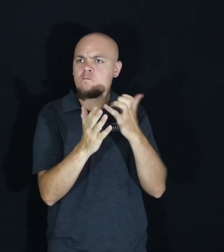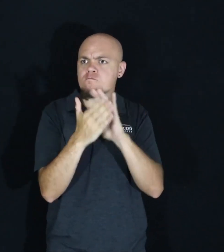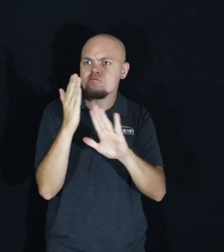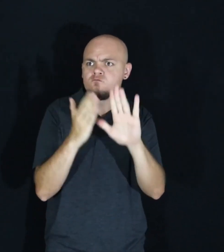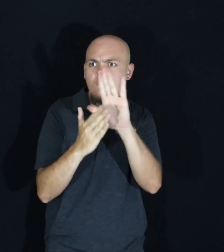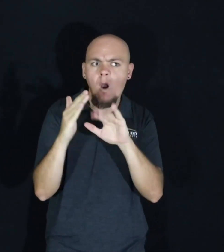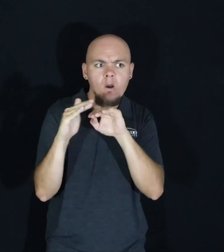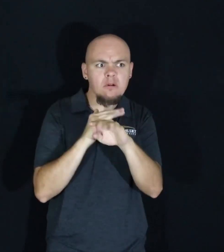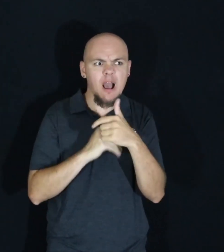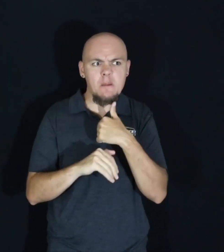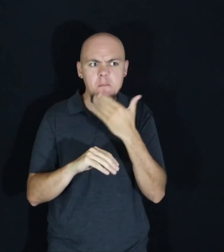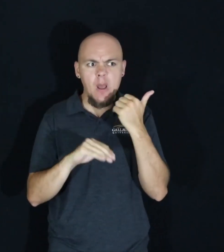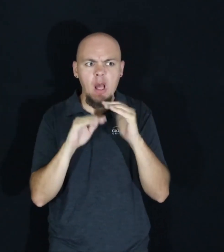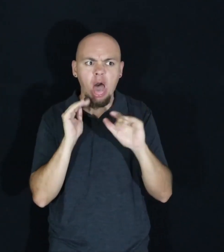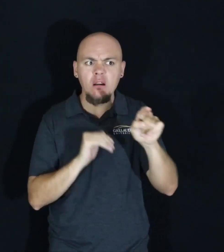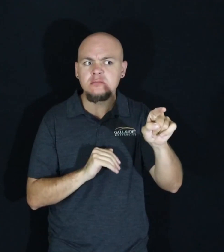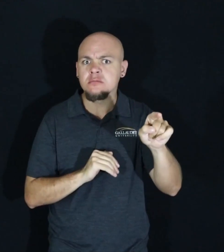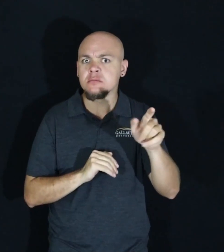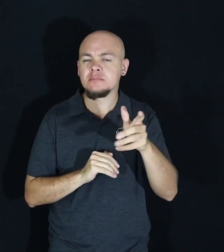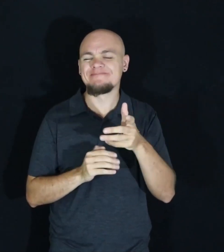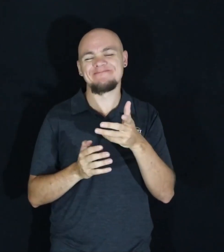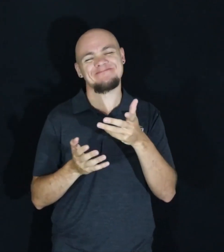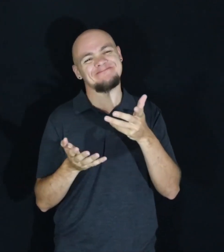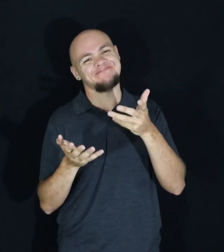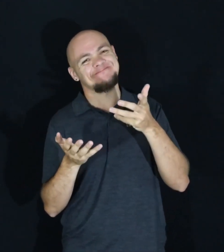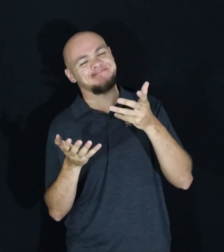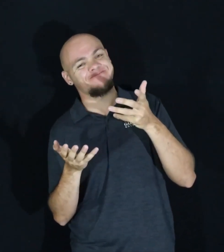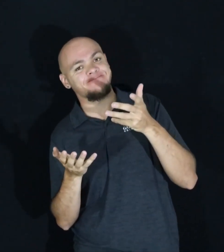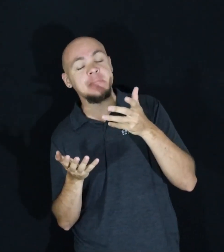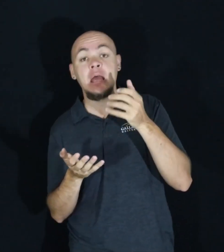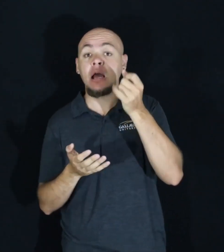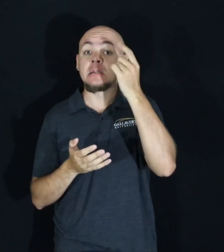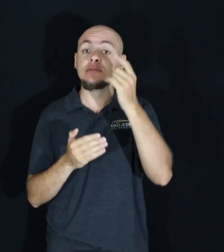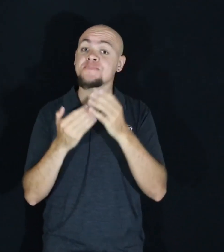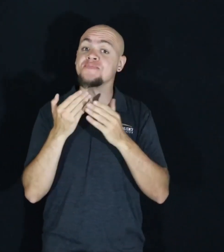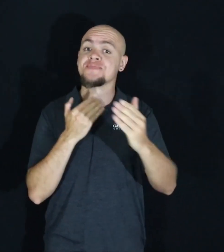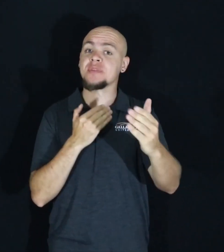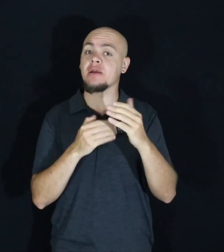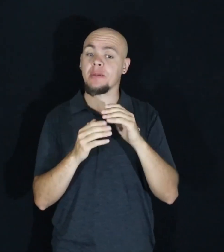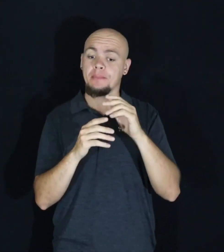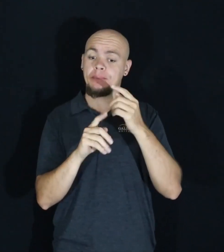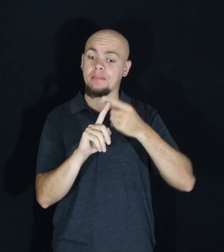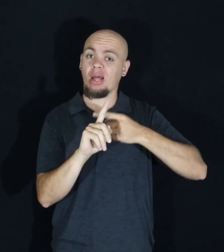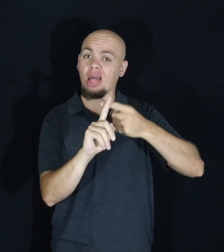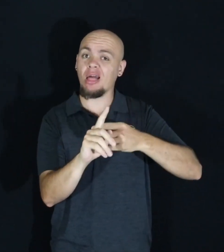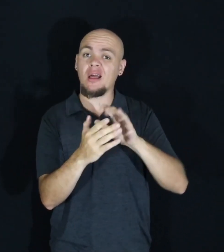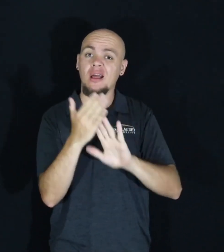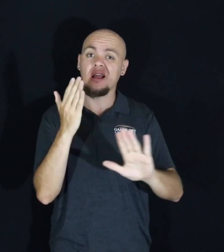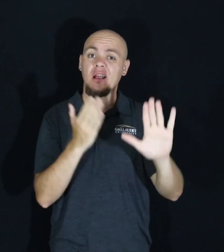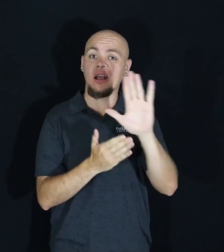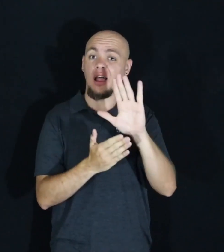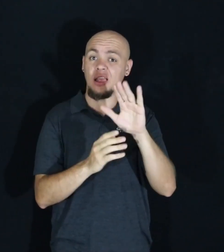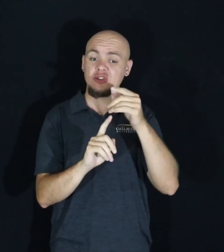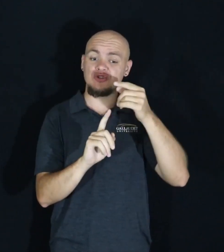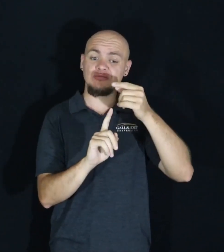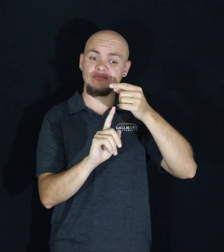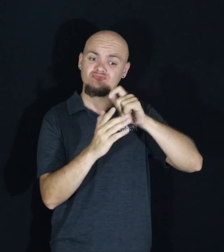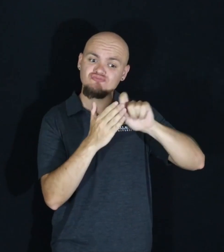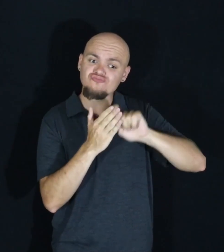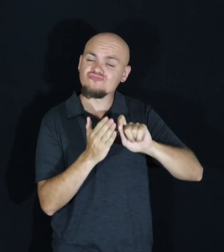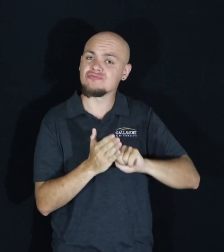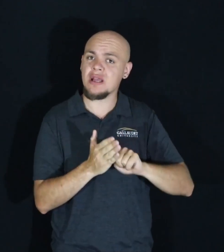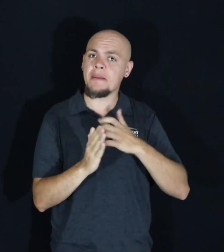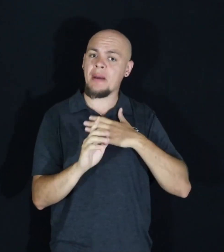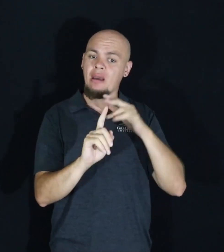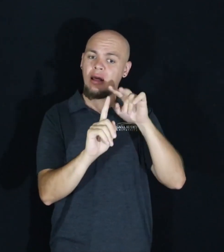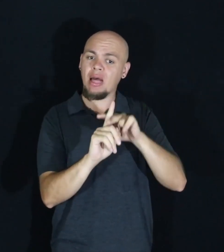that I was better. Now, in the following months, I began writing my college essays and finishing my applications. I